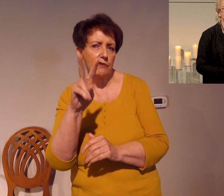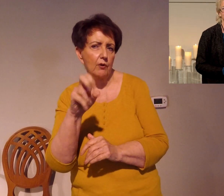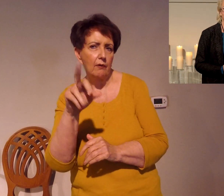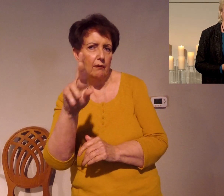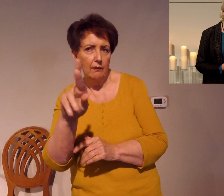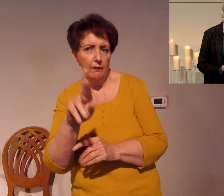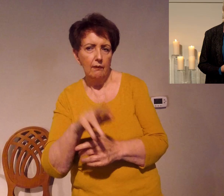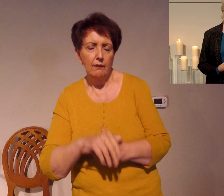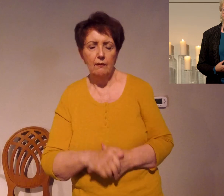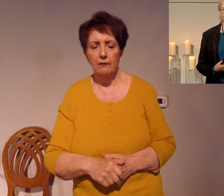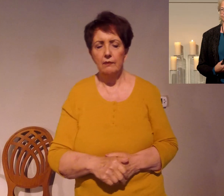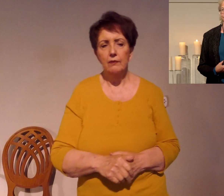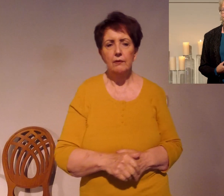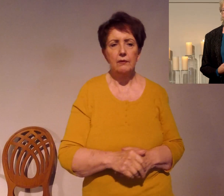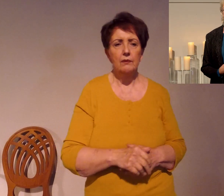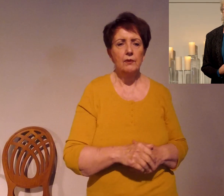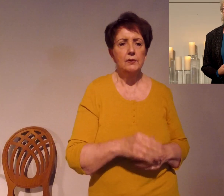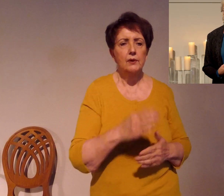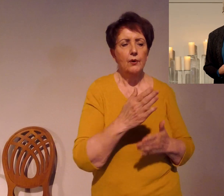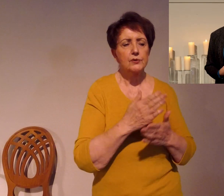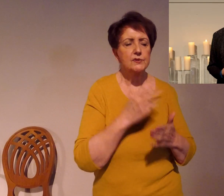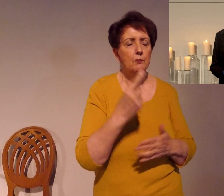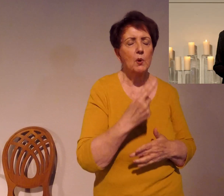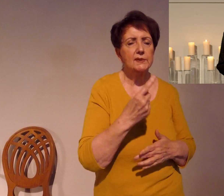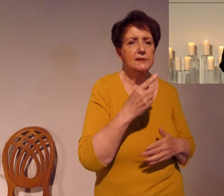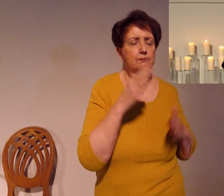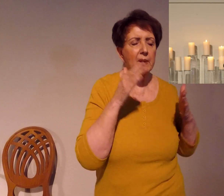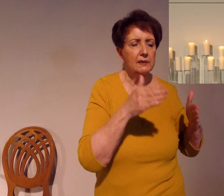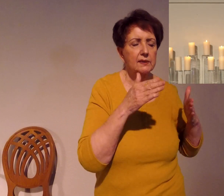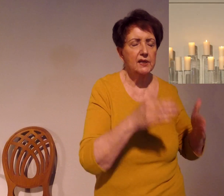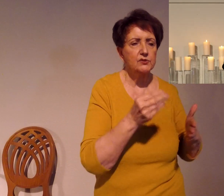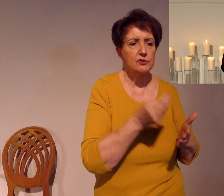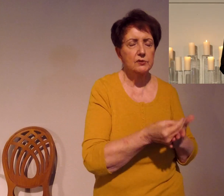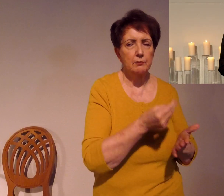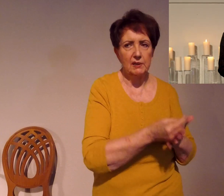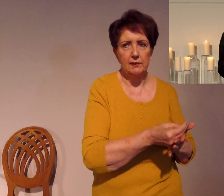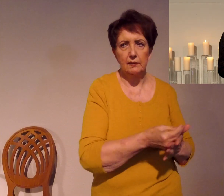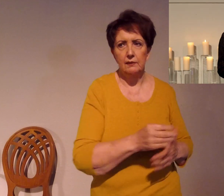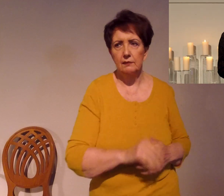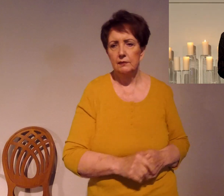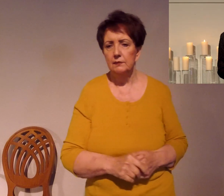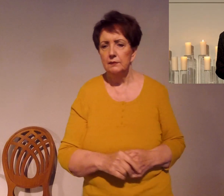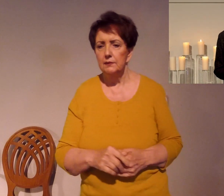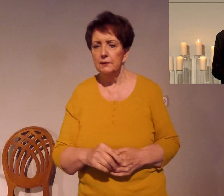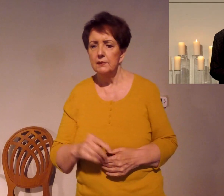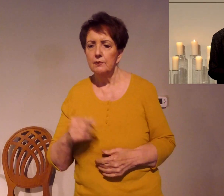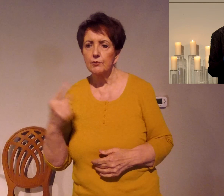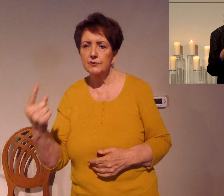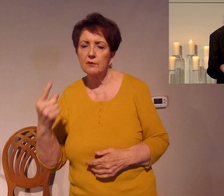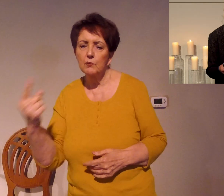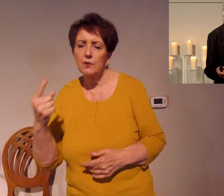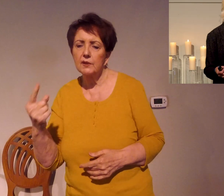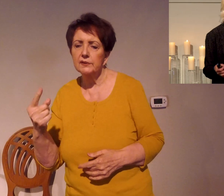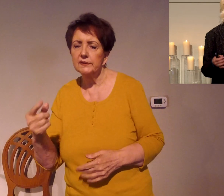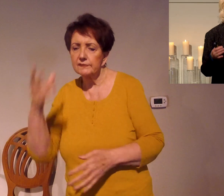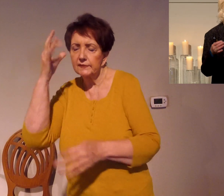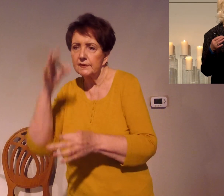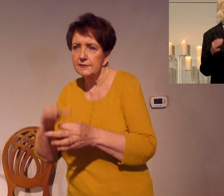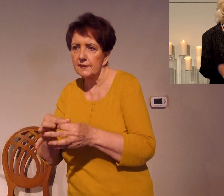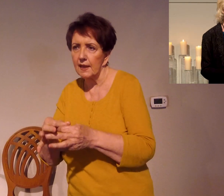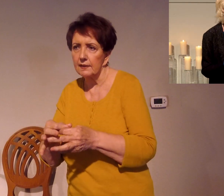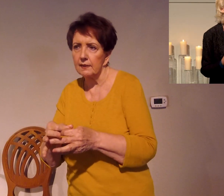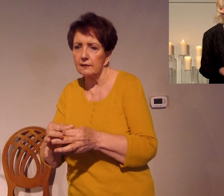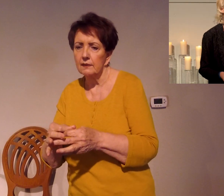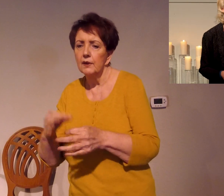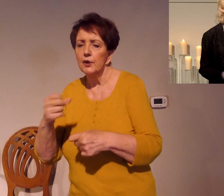paid attention to wealth. Wealth is a sign that somebody is consciously or unconsciously deciding